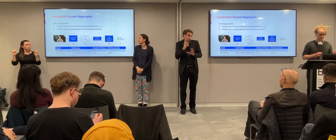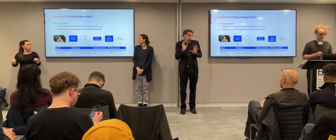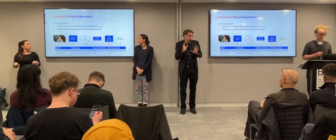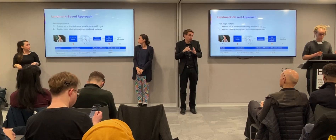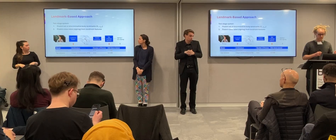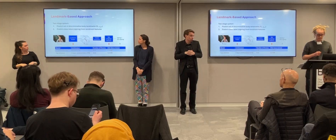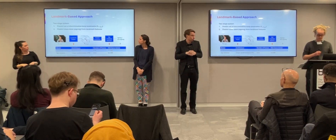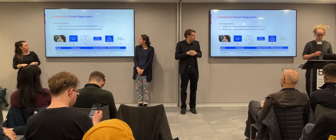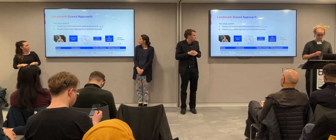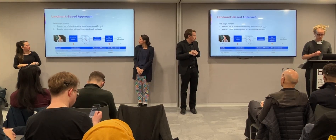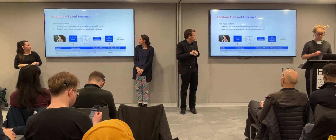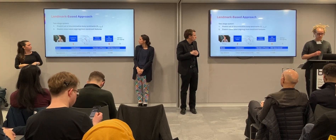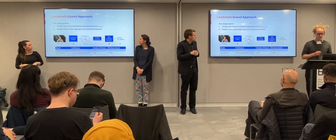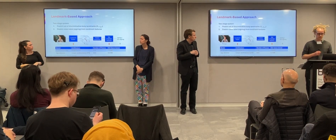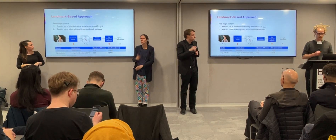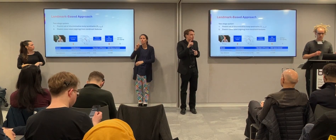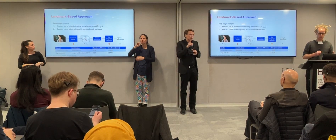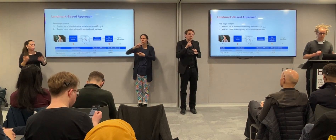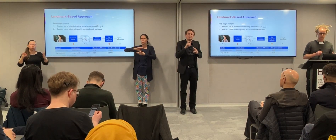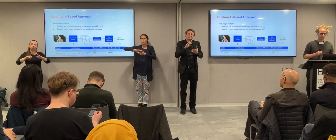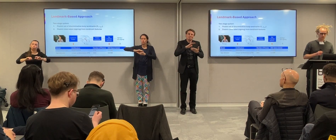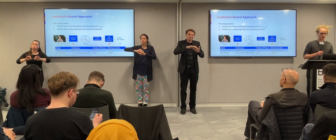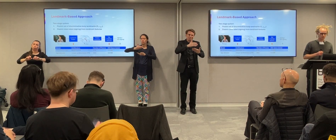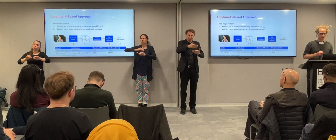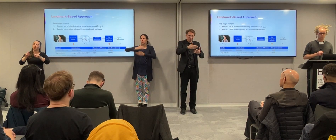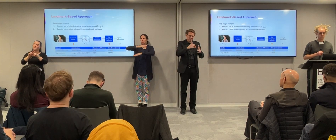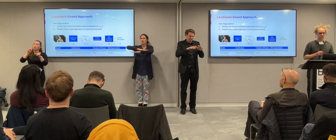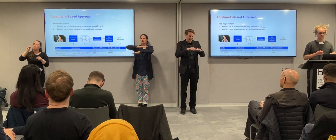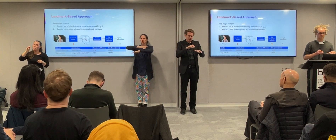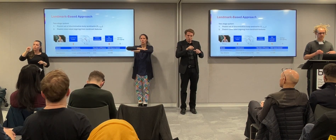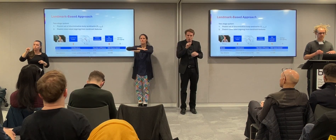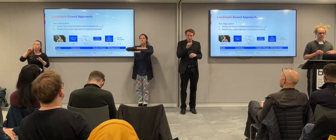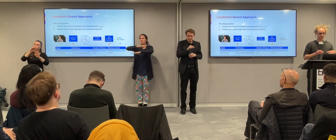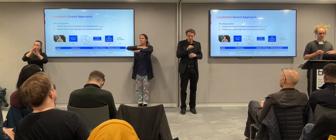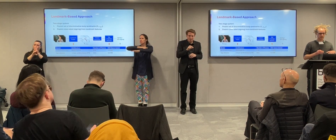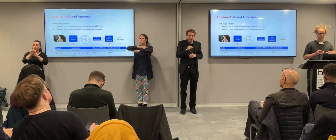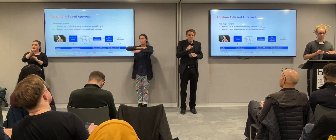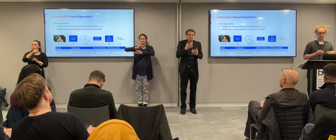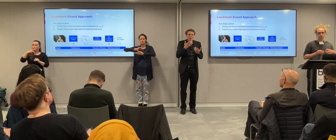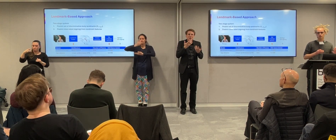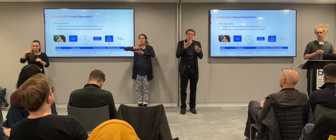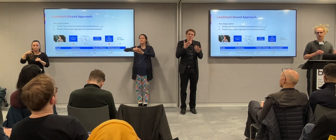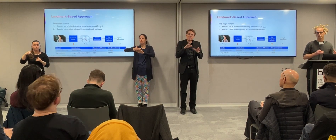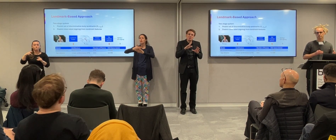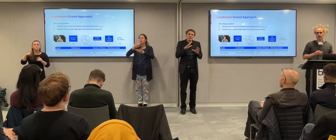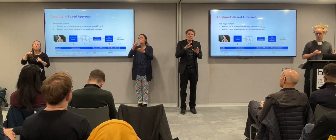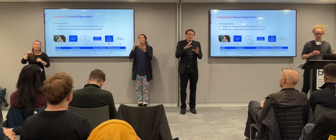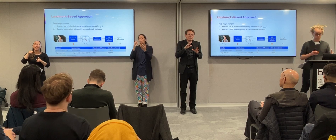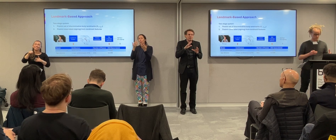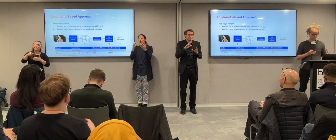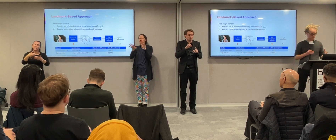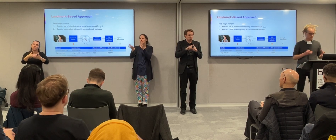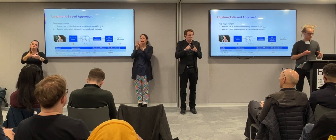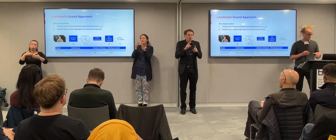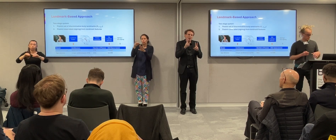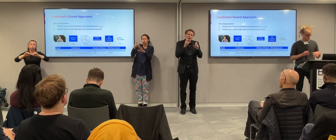For the desktop setup, what we opted for is like a pre-trained